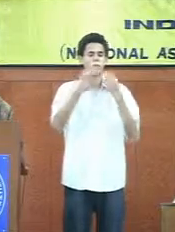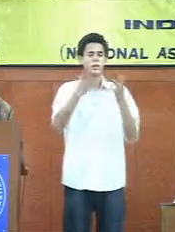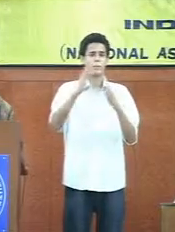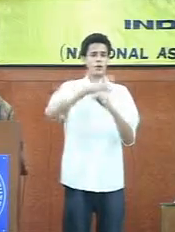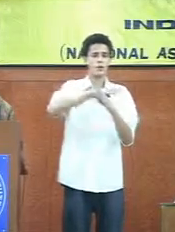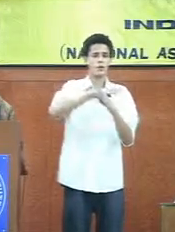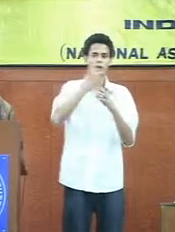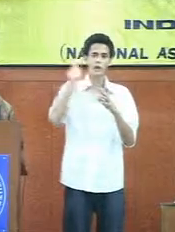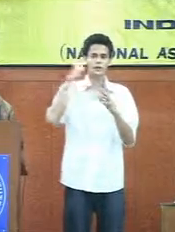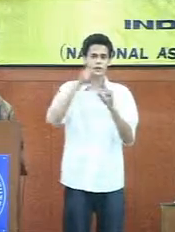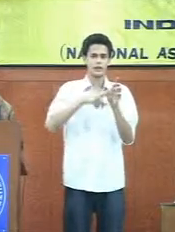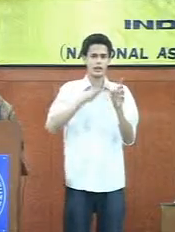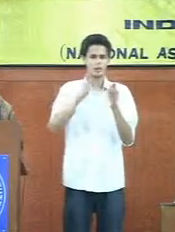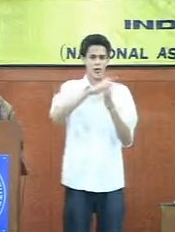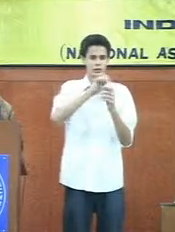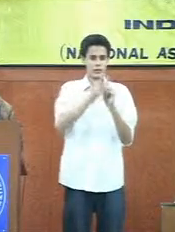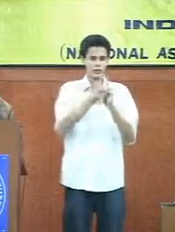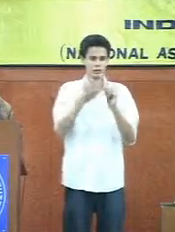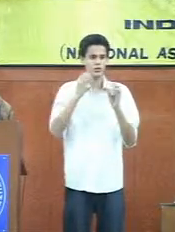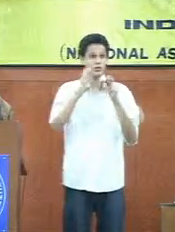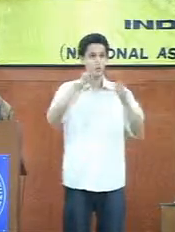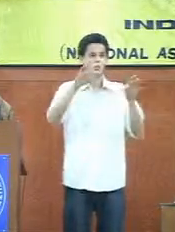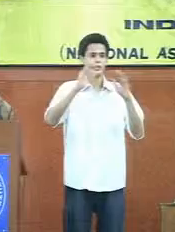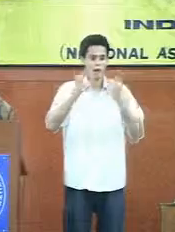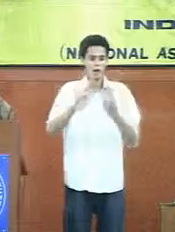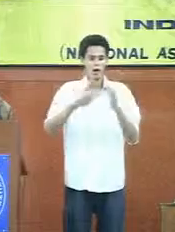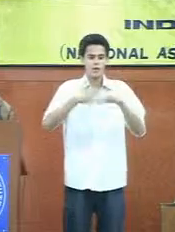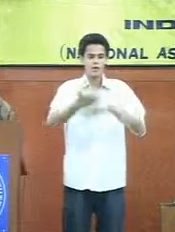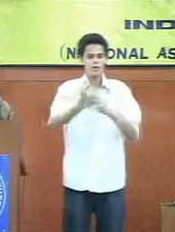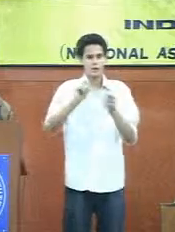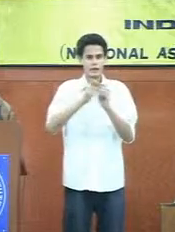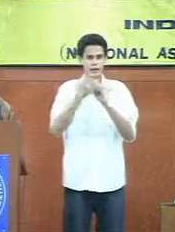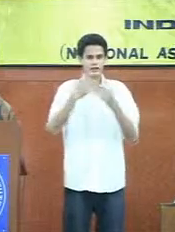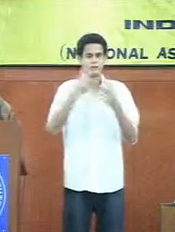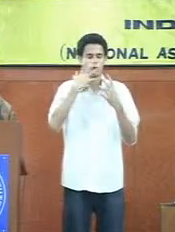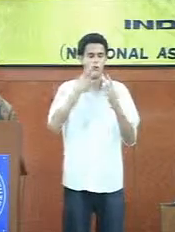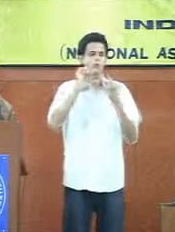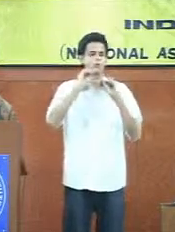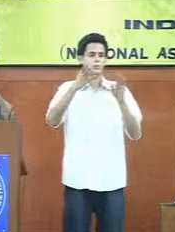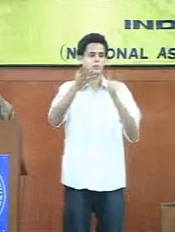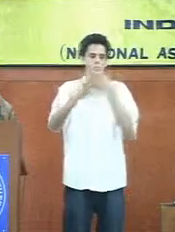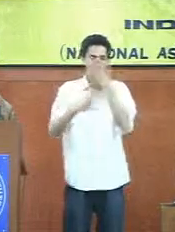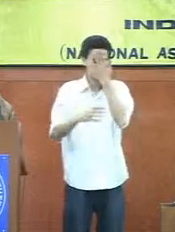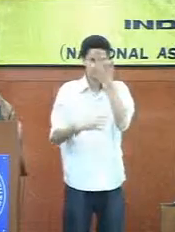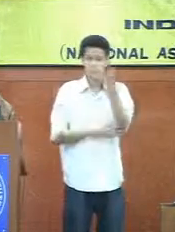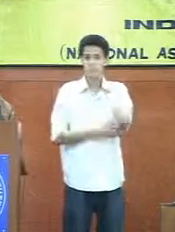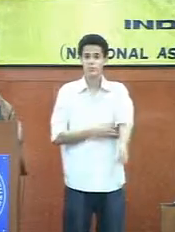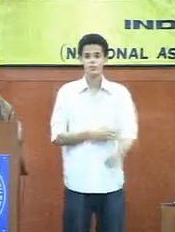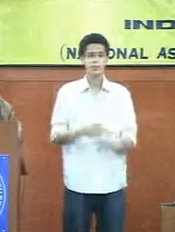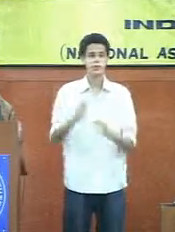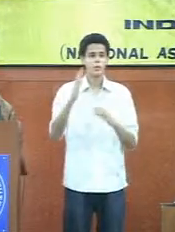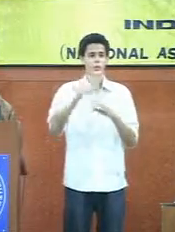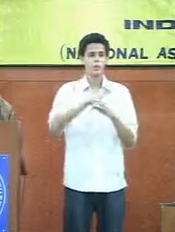was prior to the amendment and what it is post the amendment. Prior to the